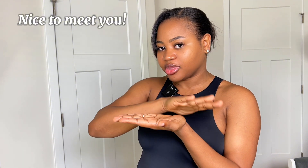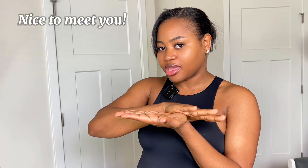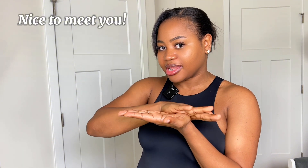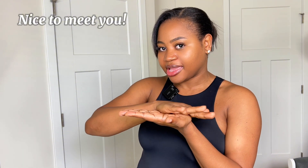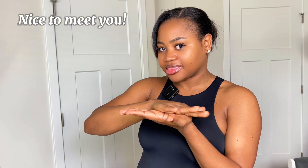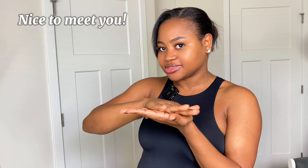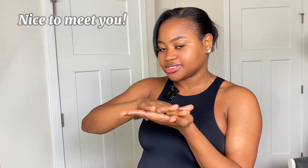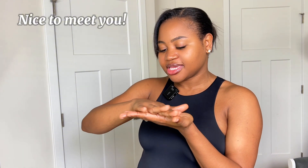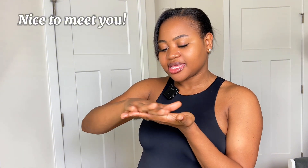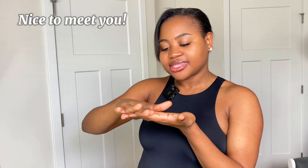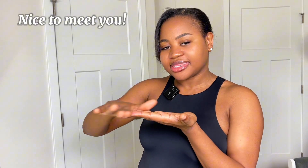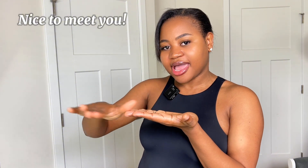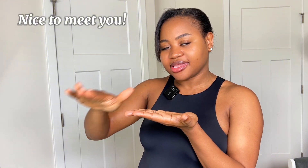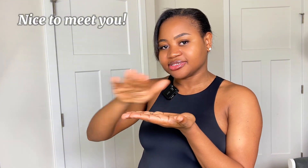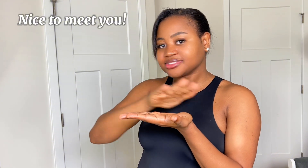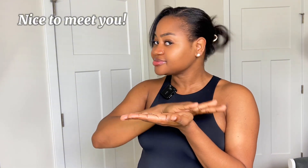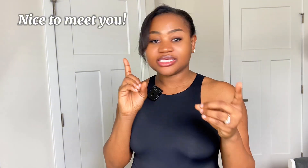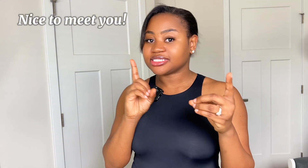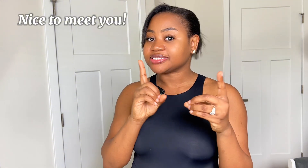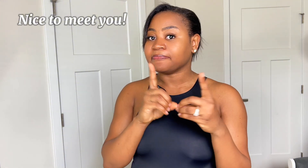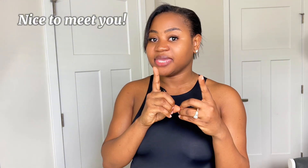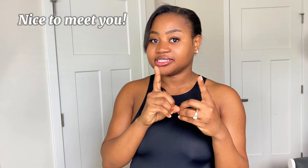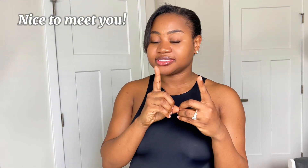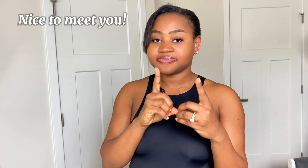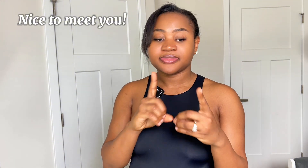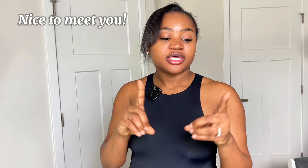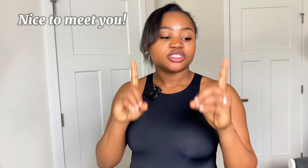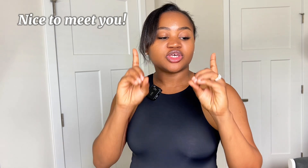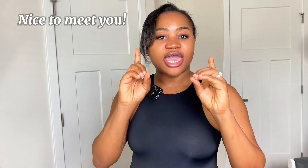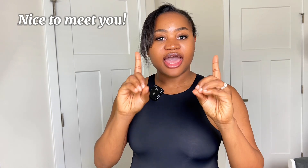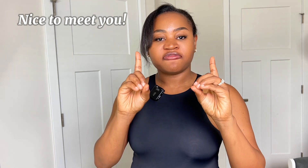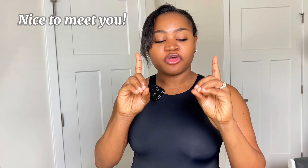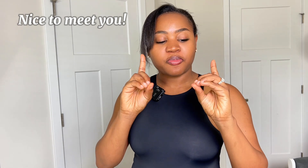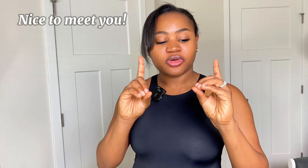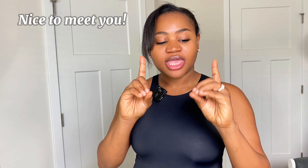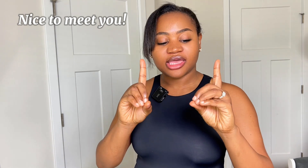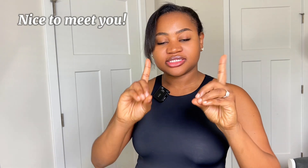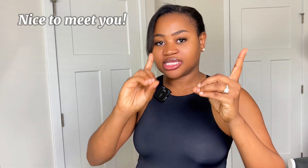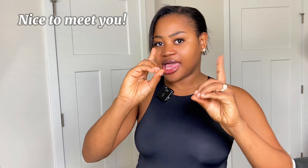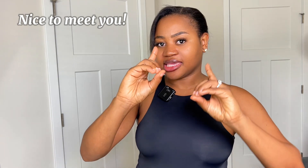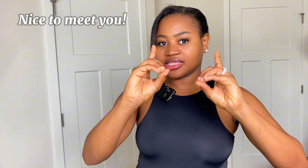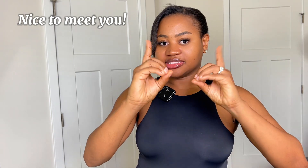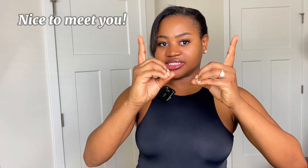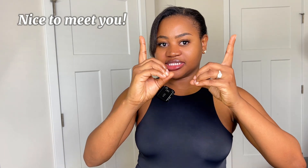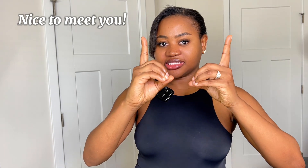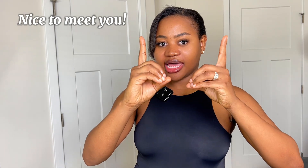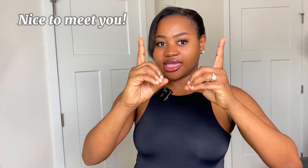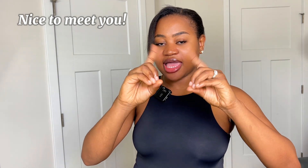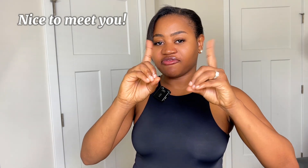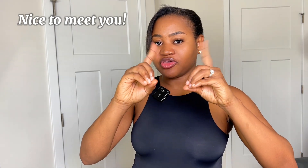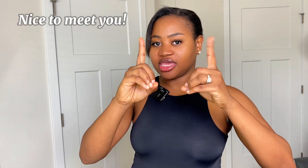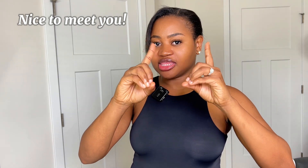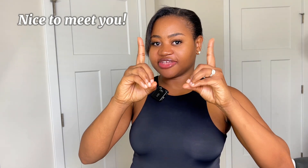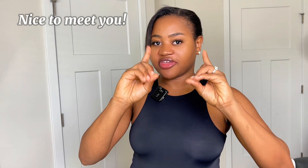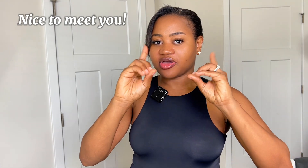hand like this. Nice. This is meet. So you have your both hands like in the D sign, having your index finger